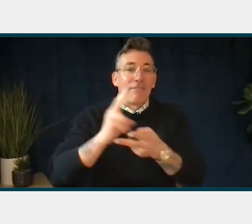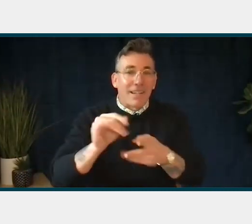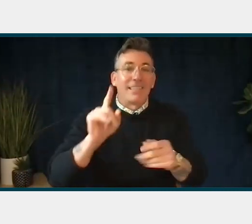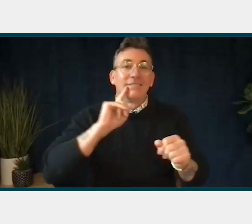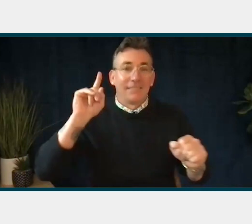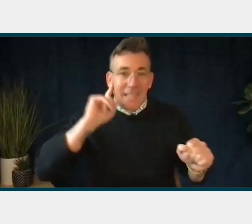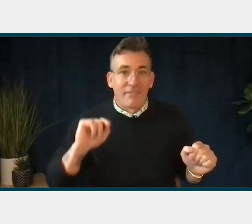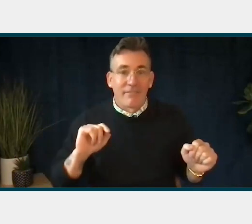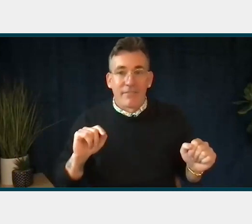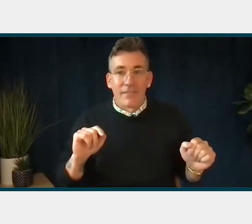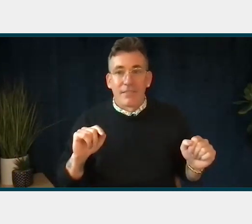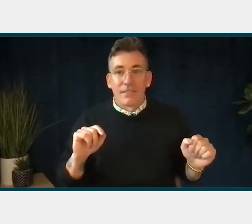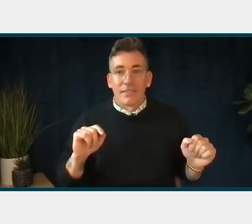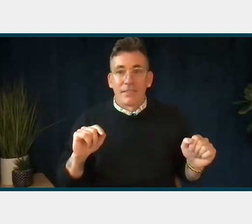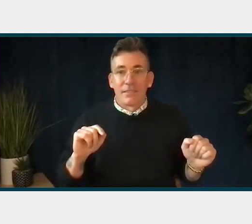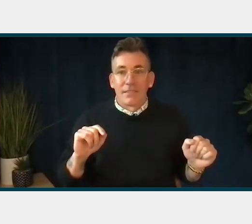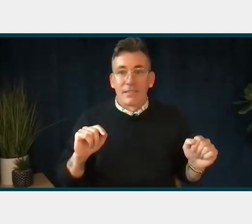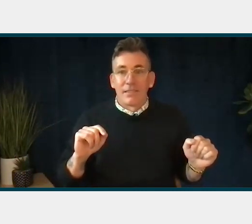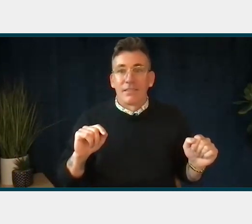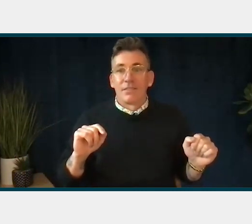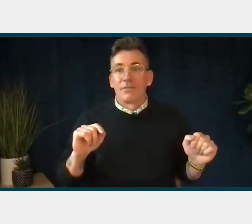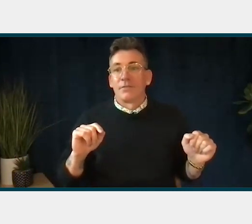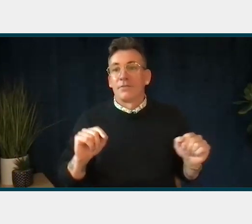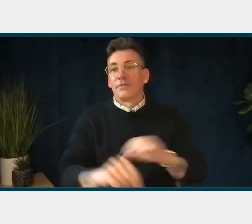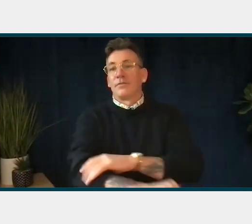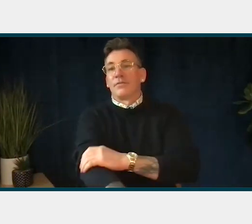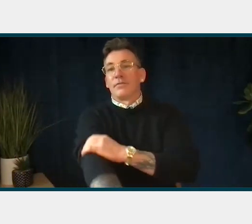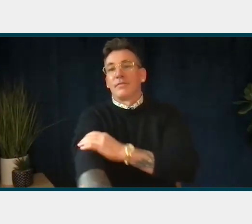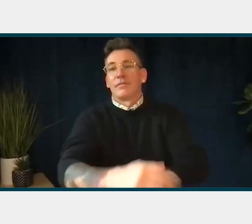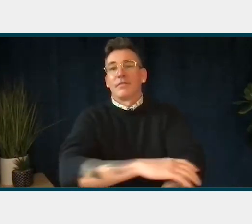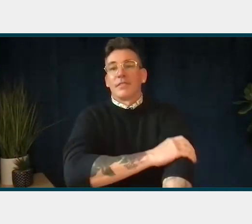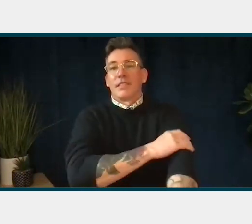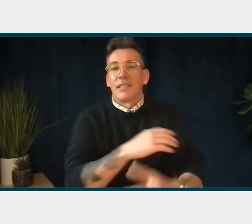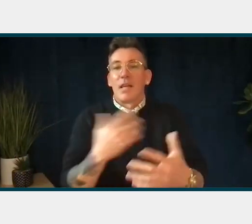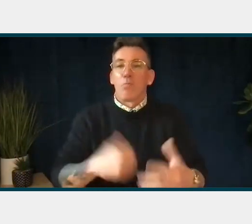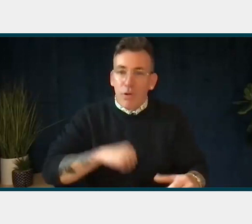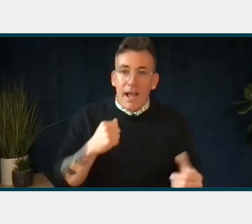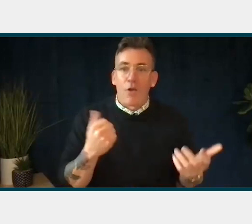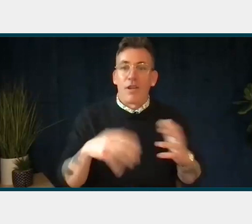And it's not based on hearing, but it's based on that identity of deafness.